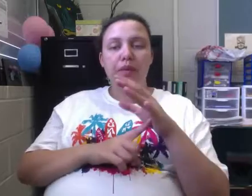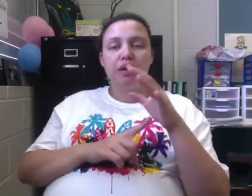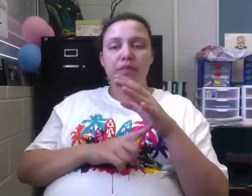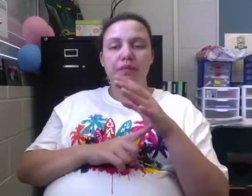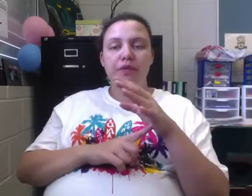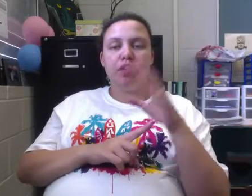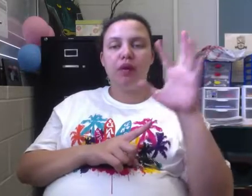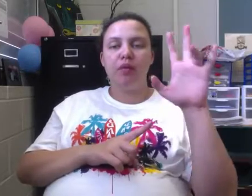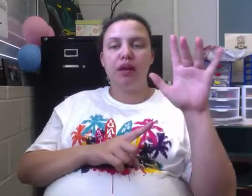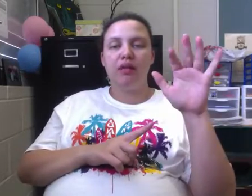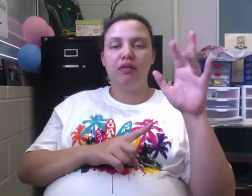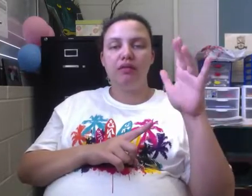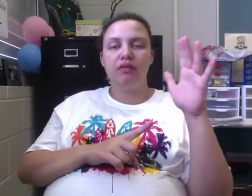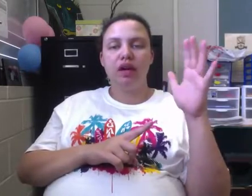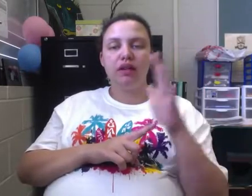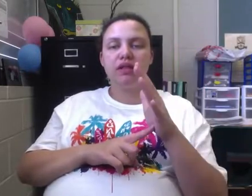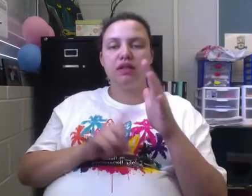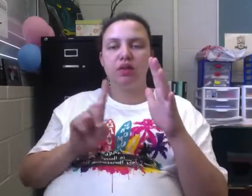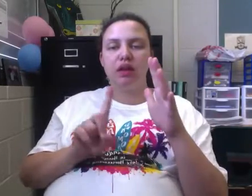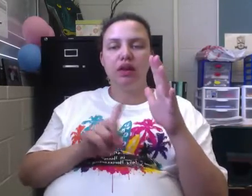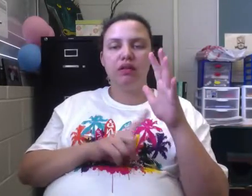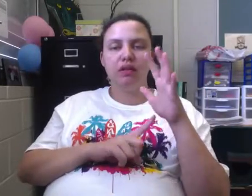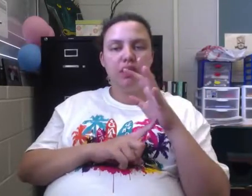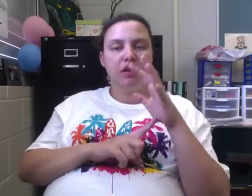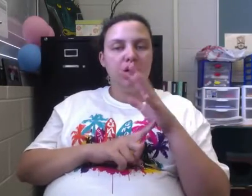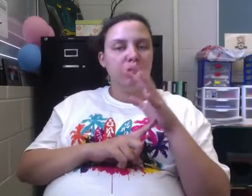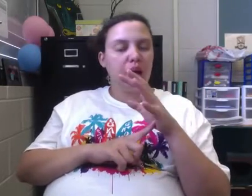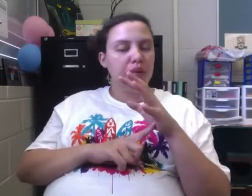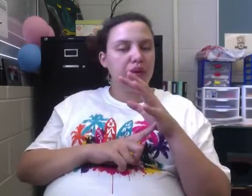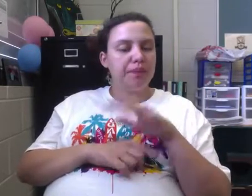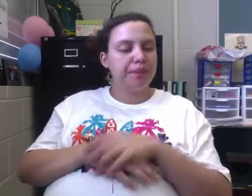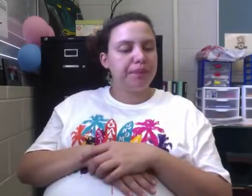Popular, so everybody flocks to this one thing. Popular.